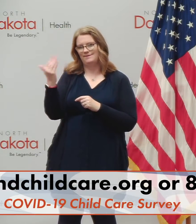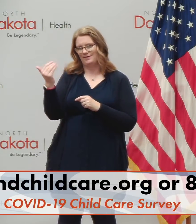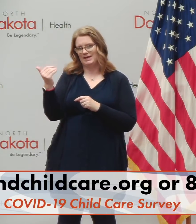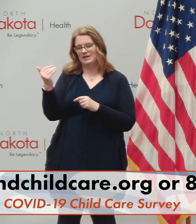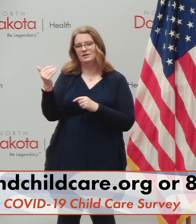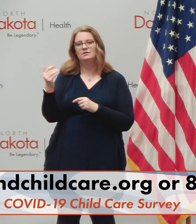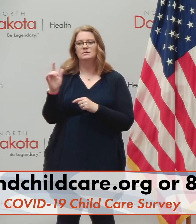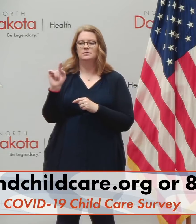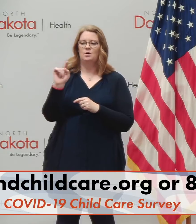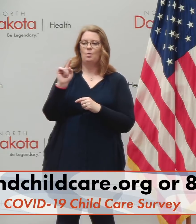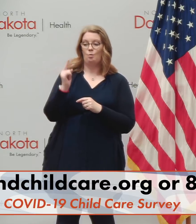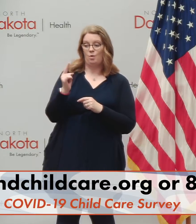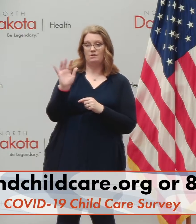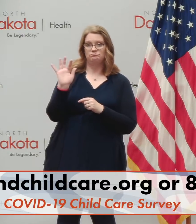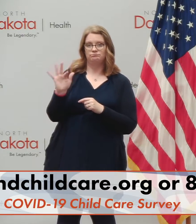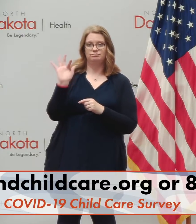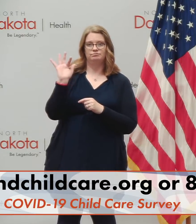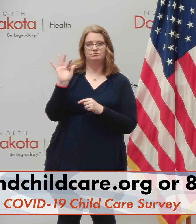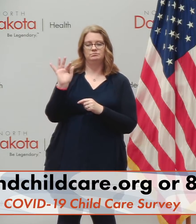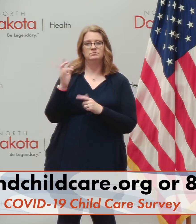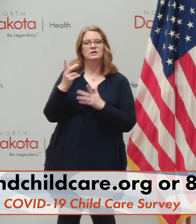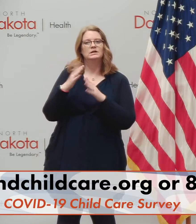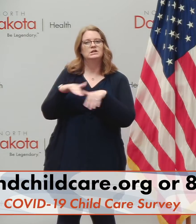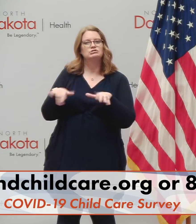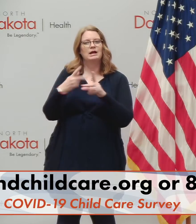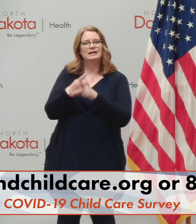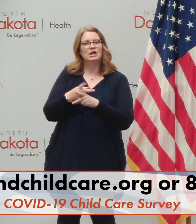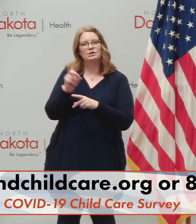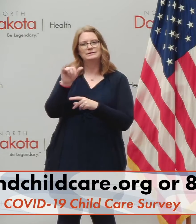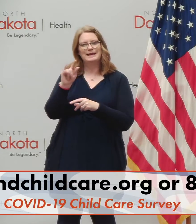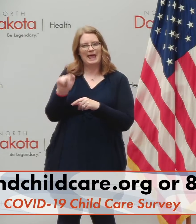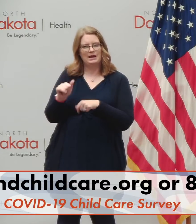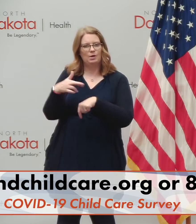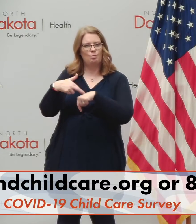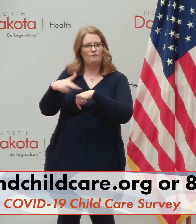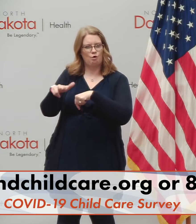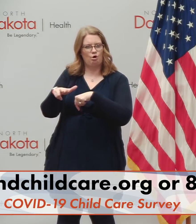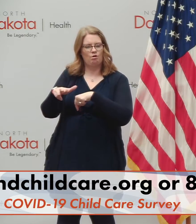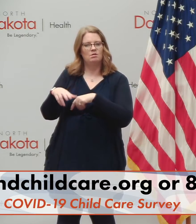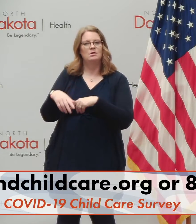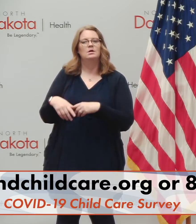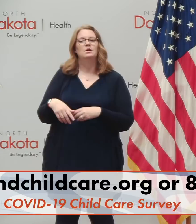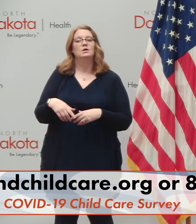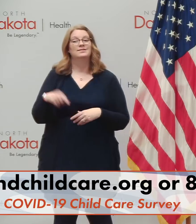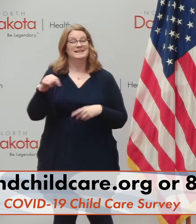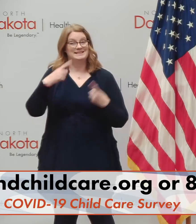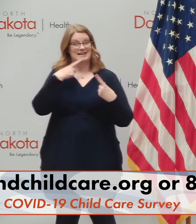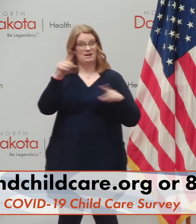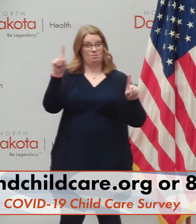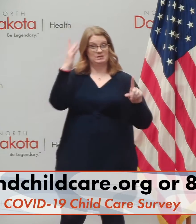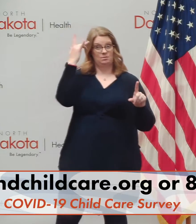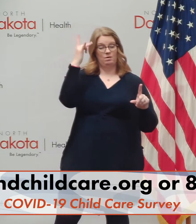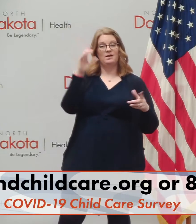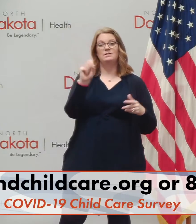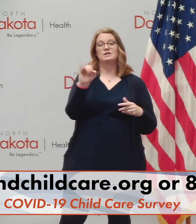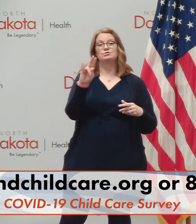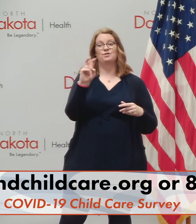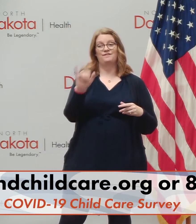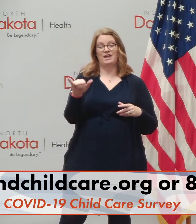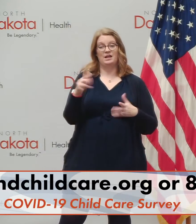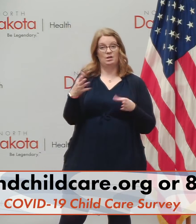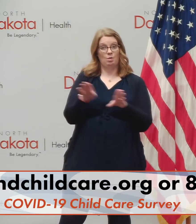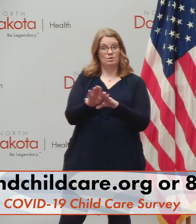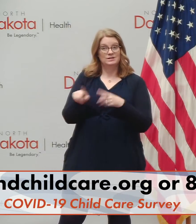800-997-8515. Press 1 to speak to a child care data and referral specialist. We're giving this announcement today because the survey closes